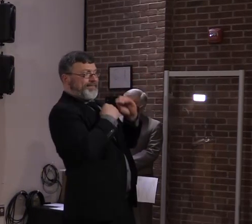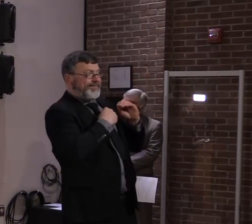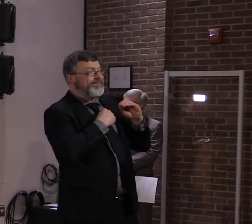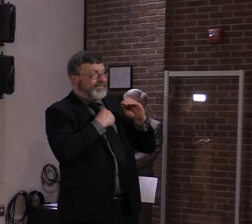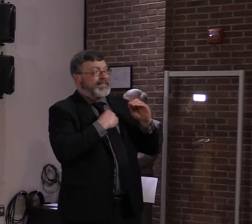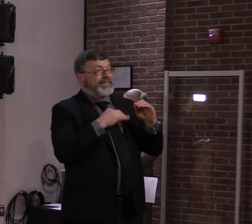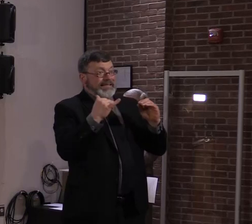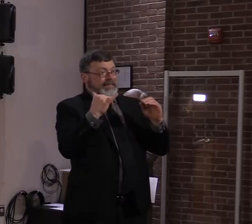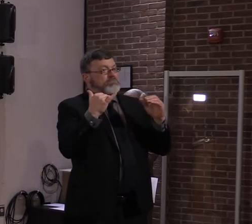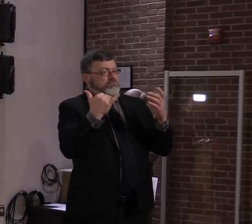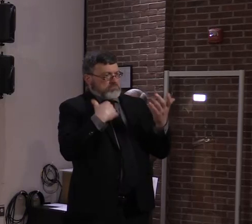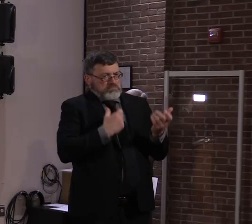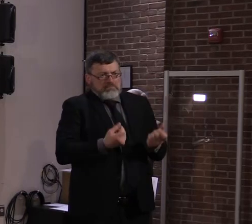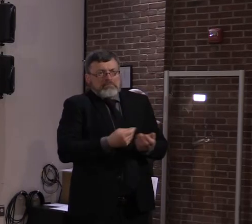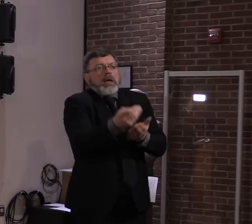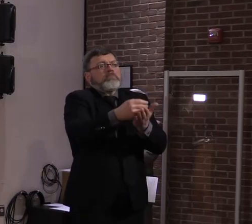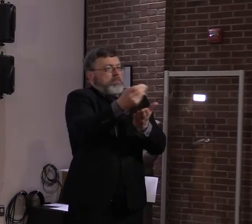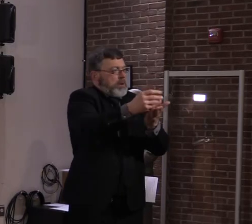pandemic over the last year.